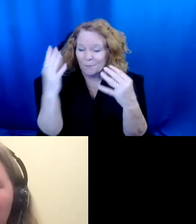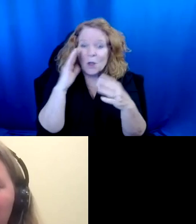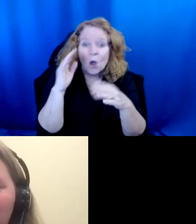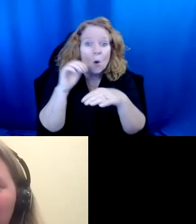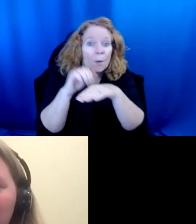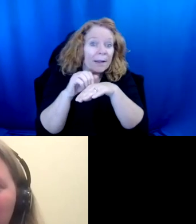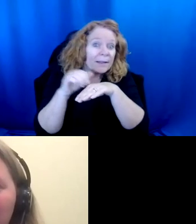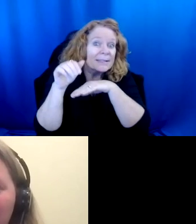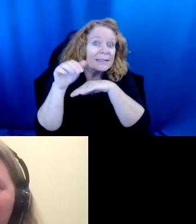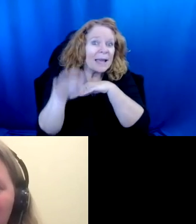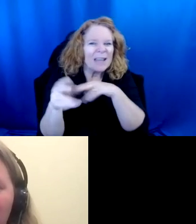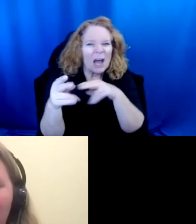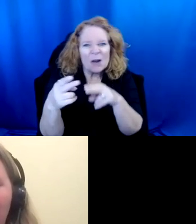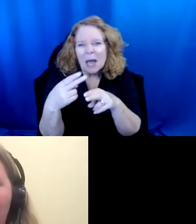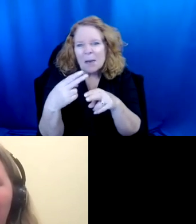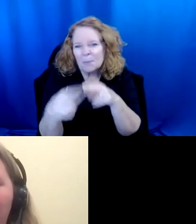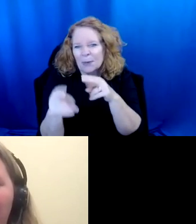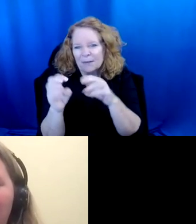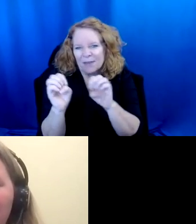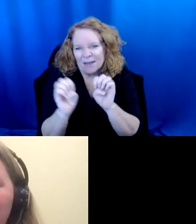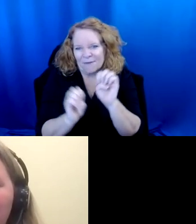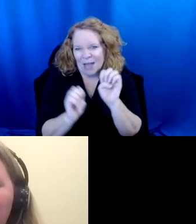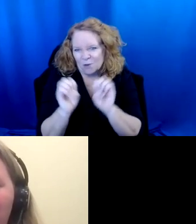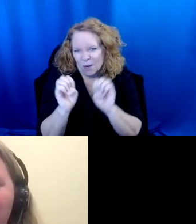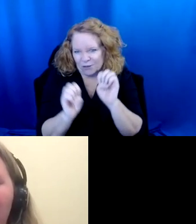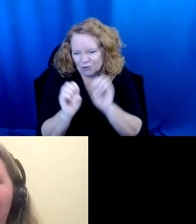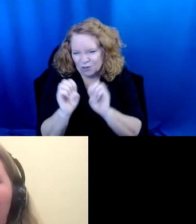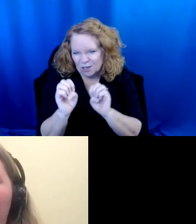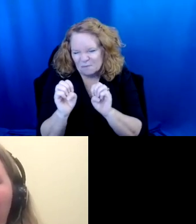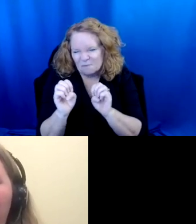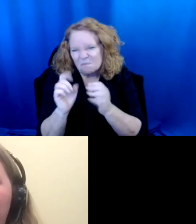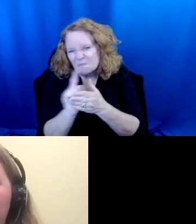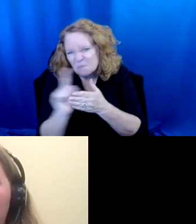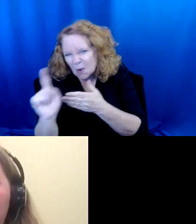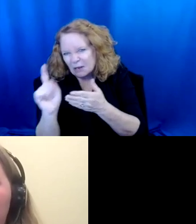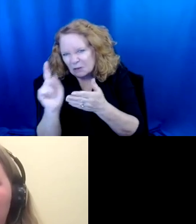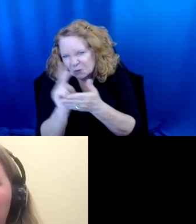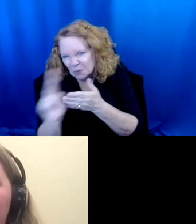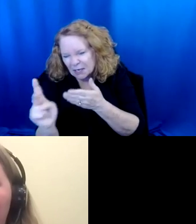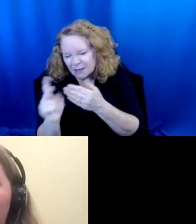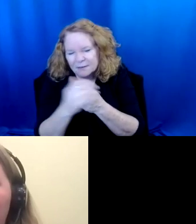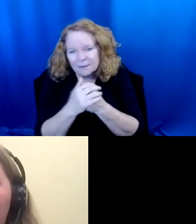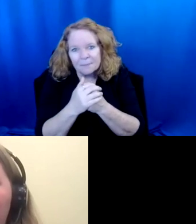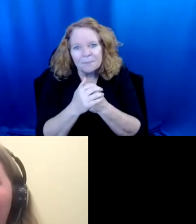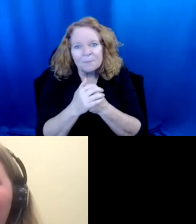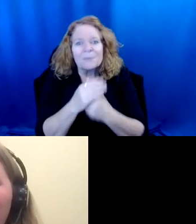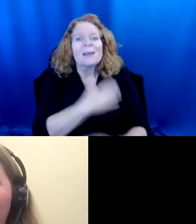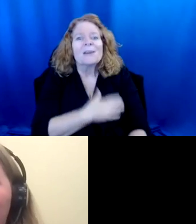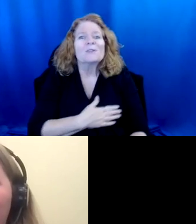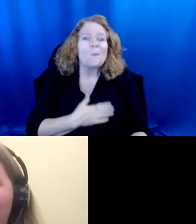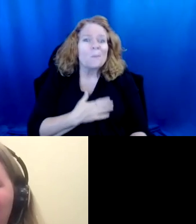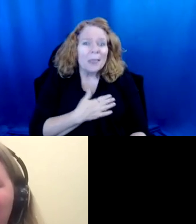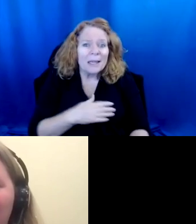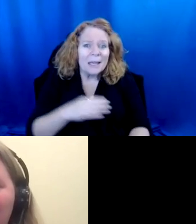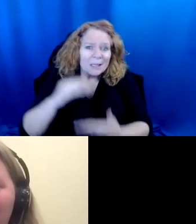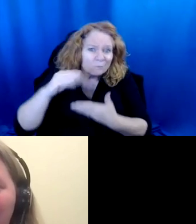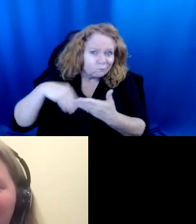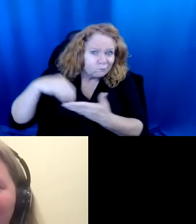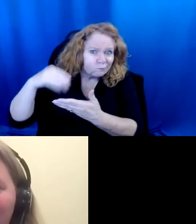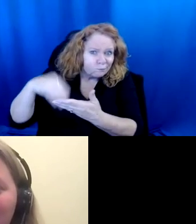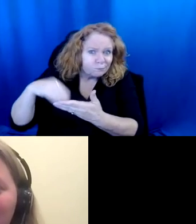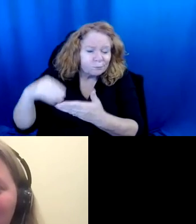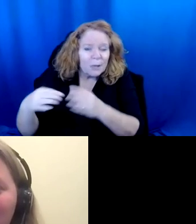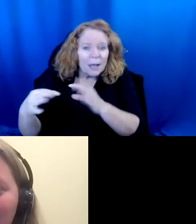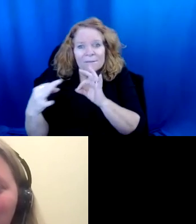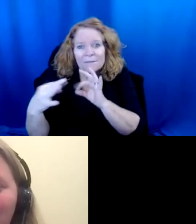a very brief evaluation in the next week or so, and we would really appreciate your feedback so that we can continue